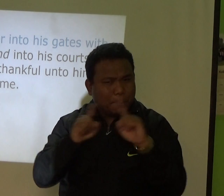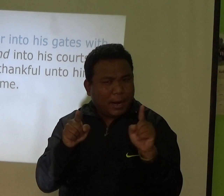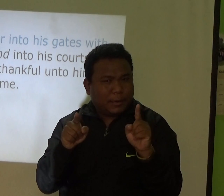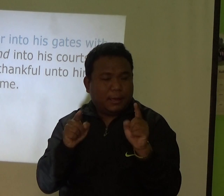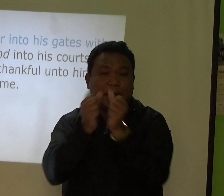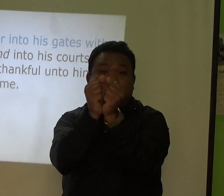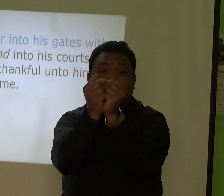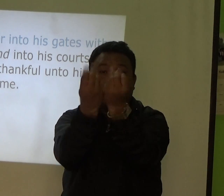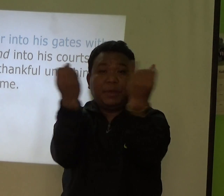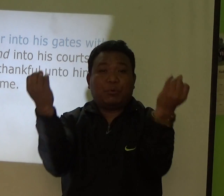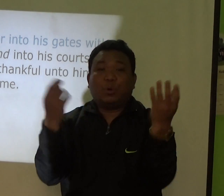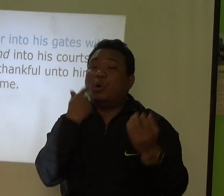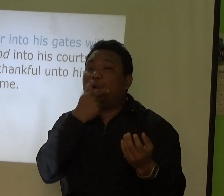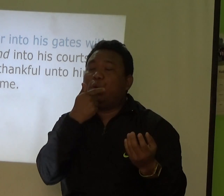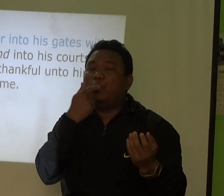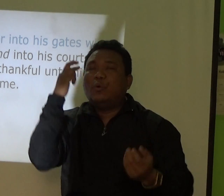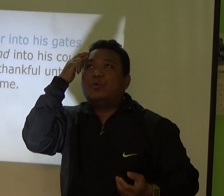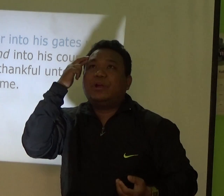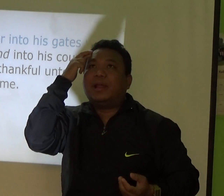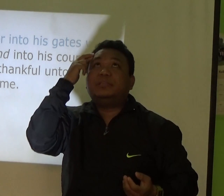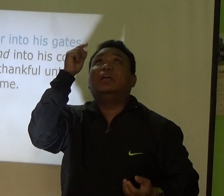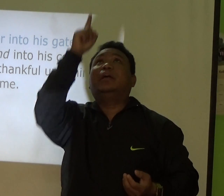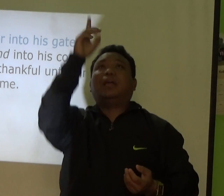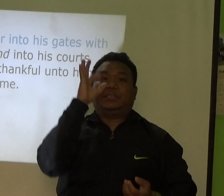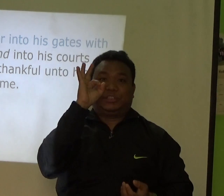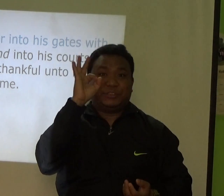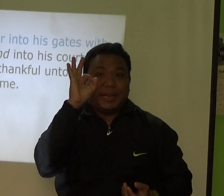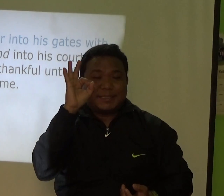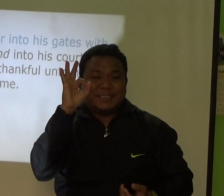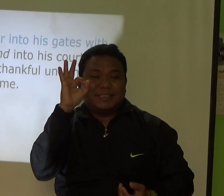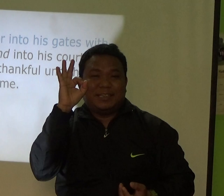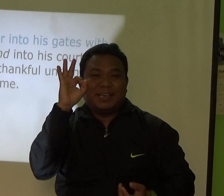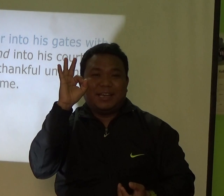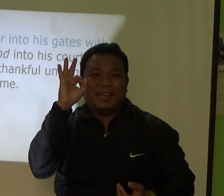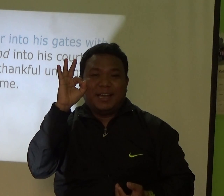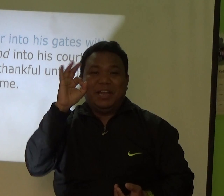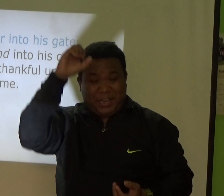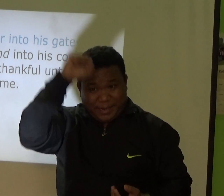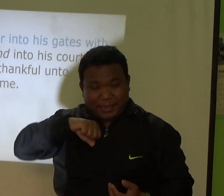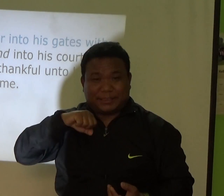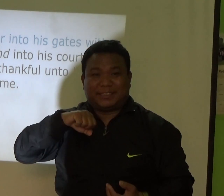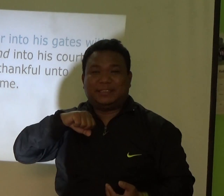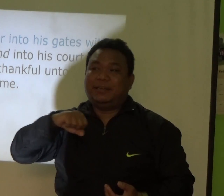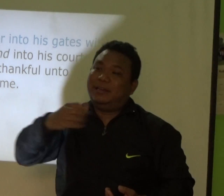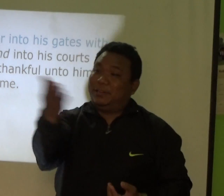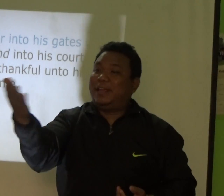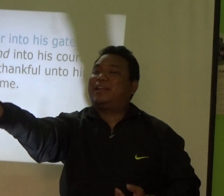But people who realize God's goodness, yes, they